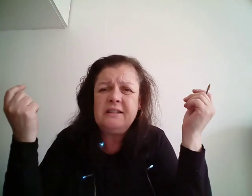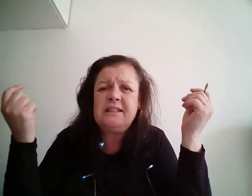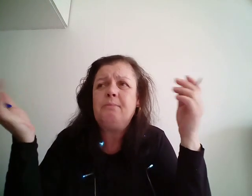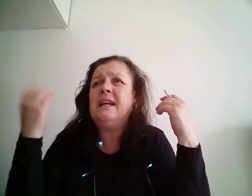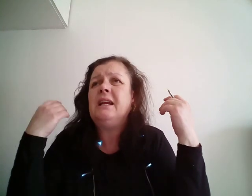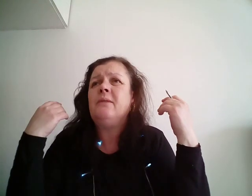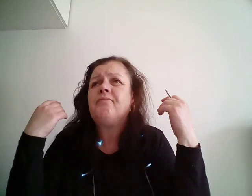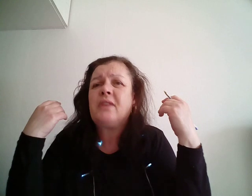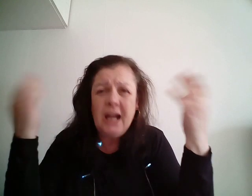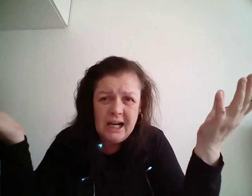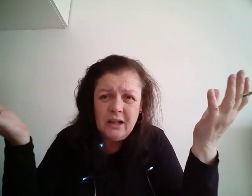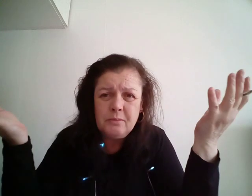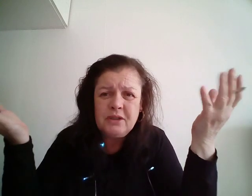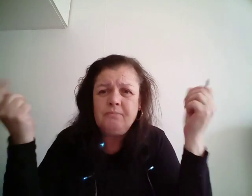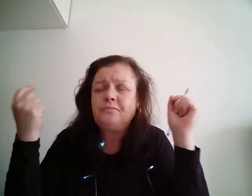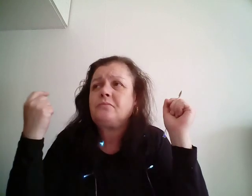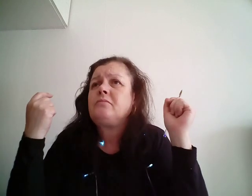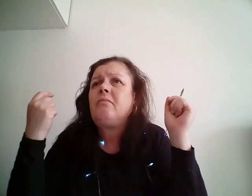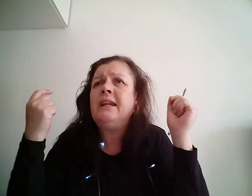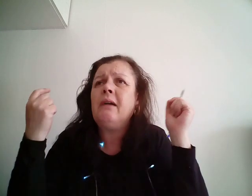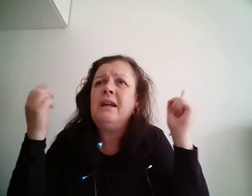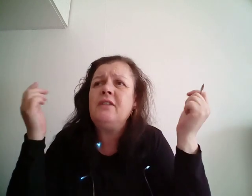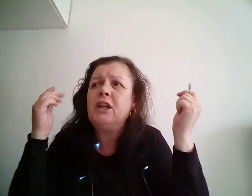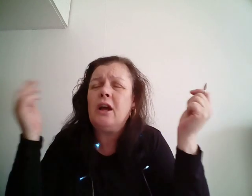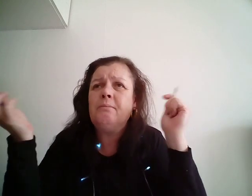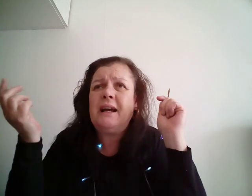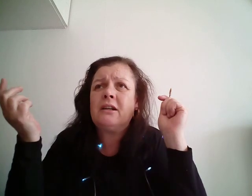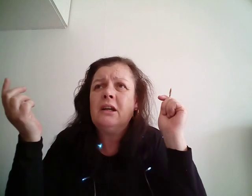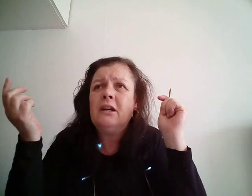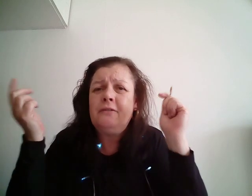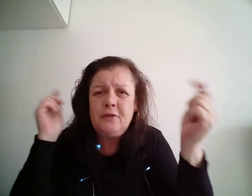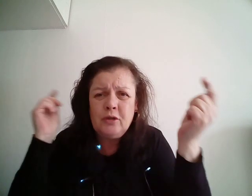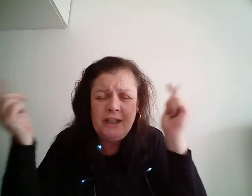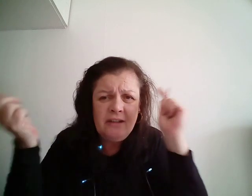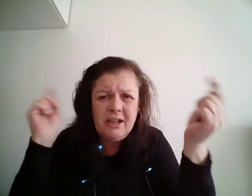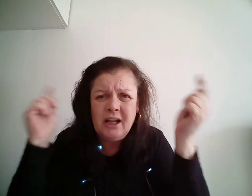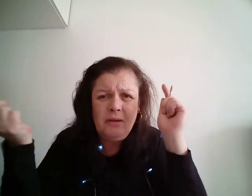to be helped. Now, even going back 4 years ago on